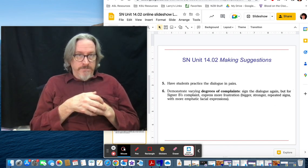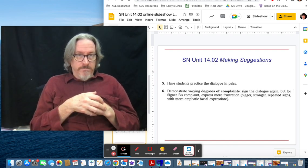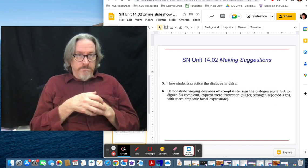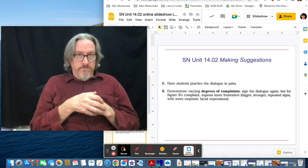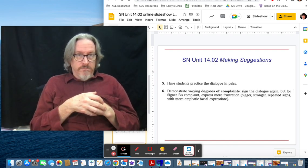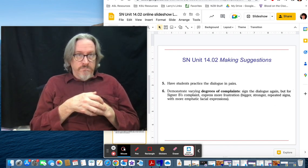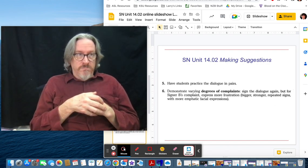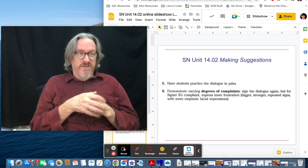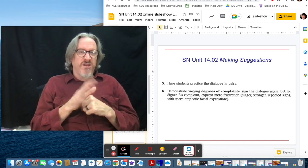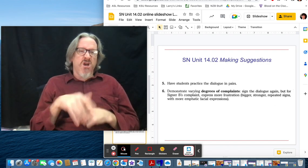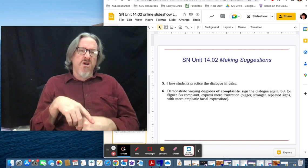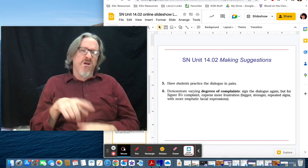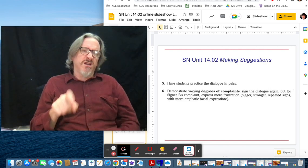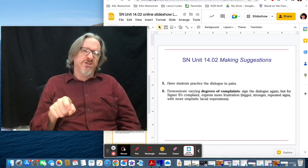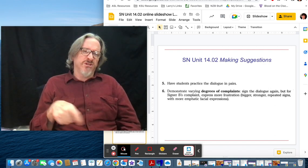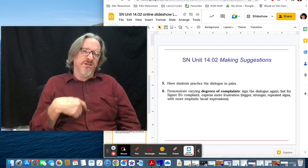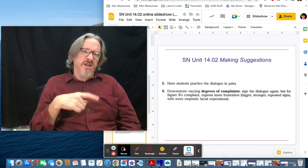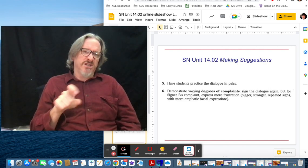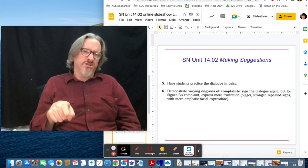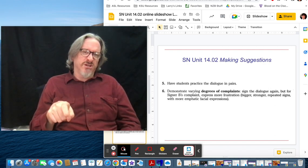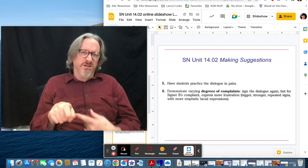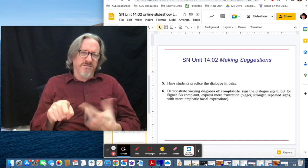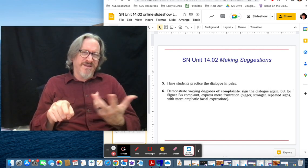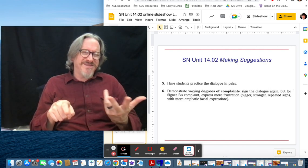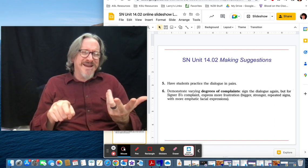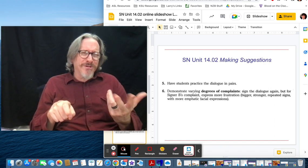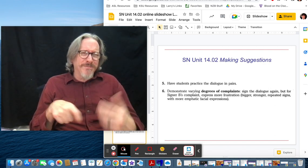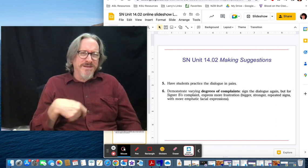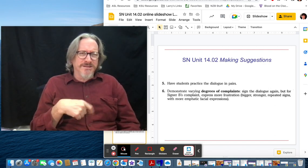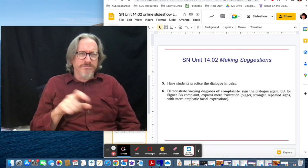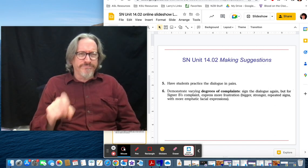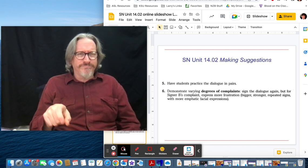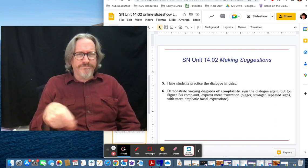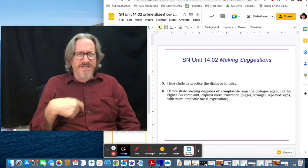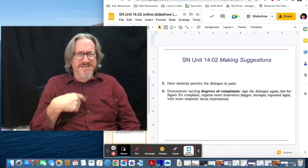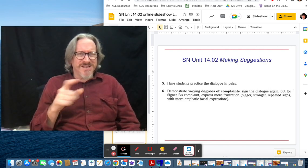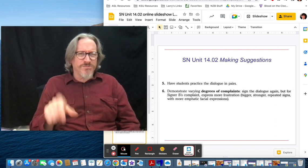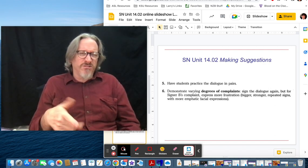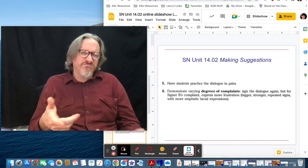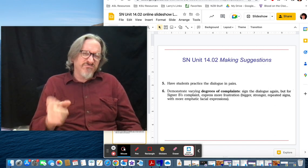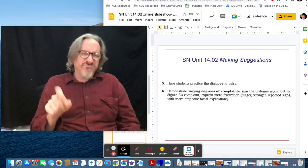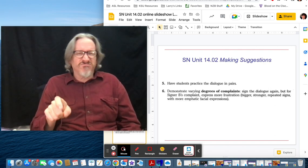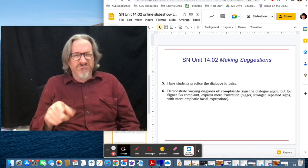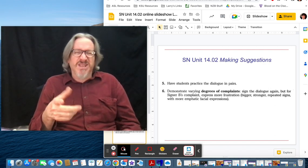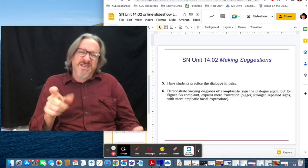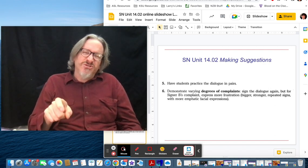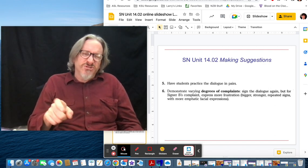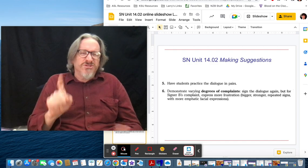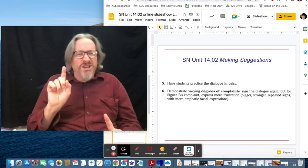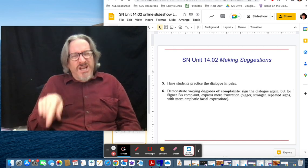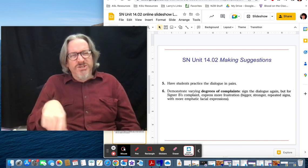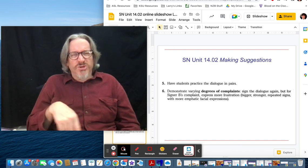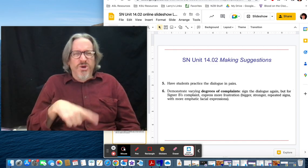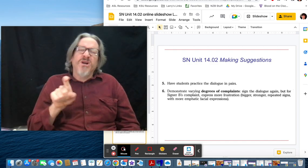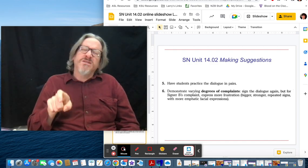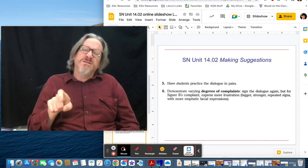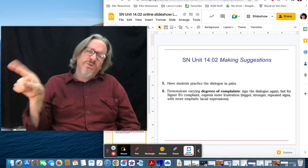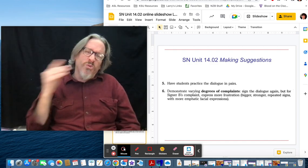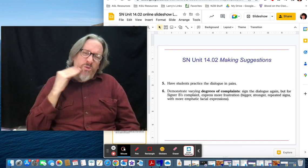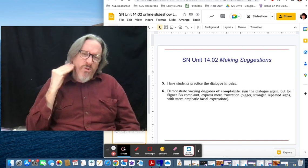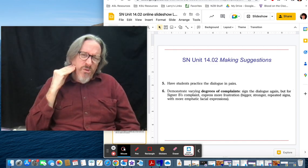intensity. I should. If it's not really a big deal, it's kind of small. I should